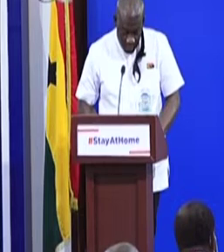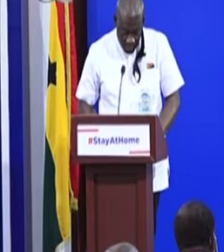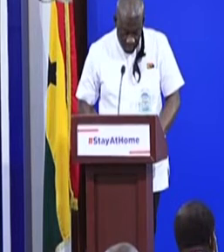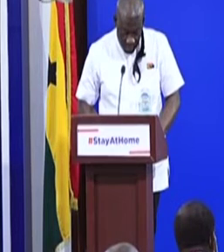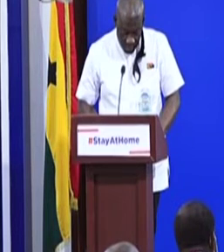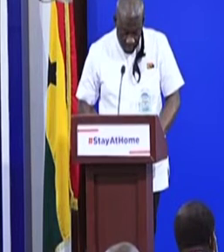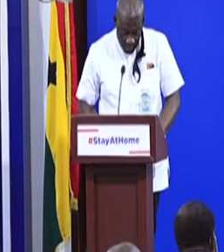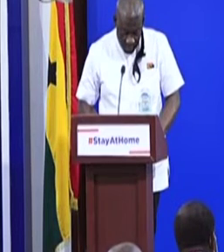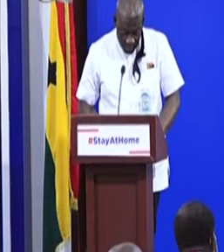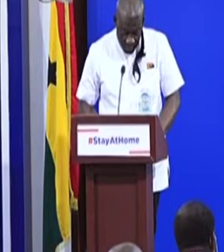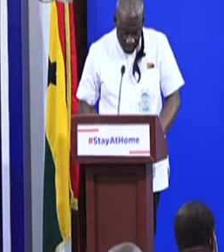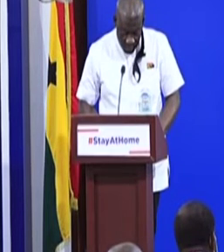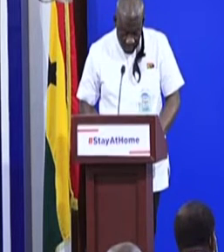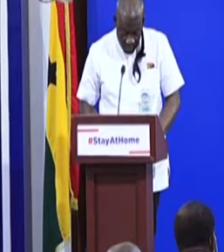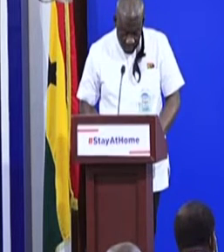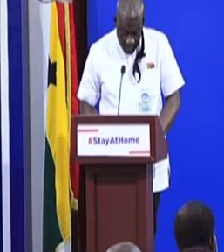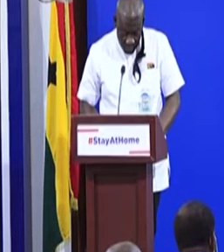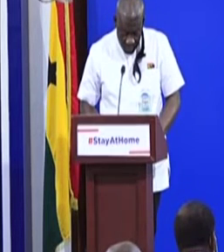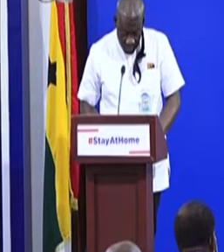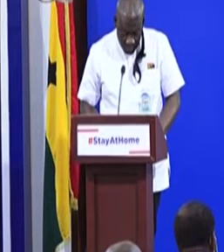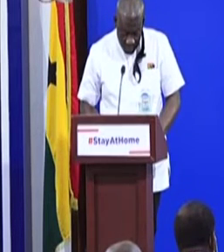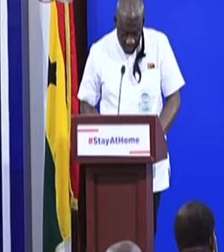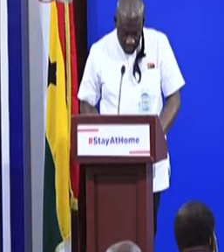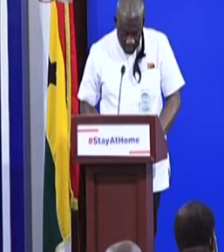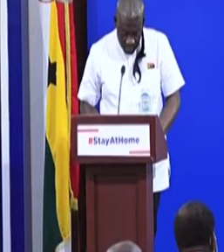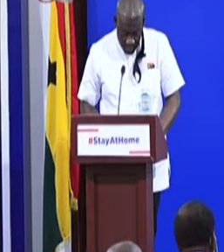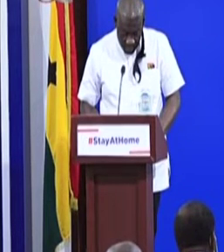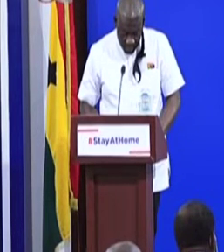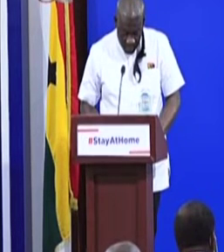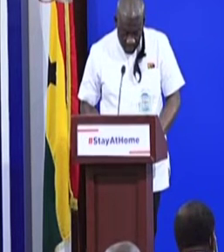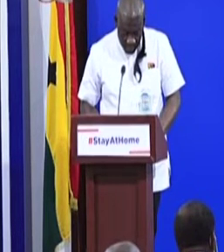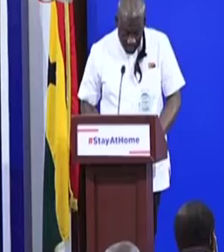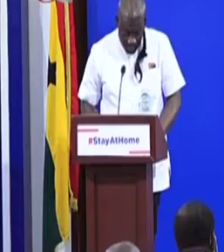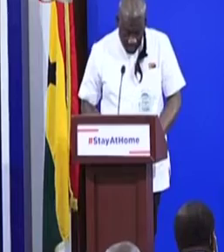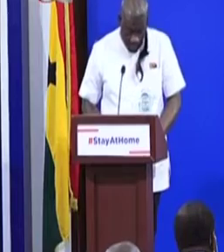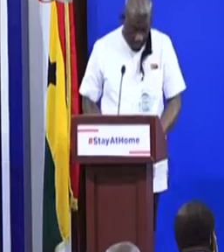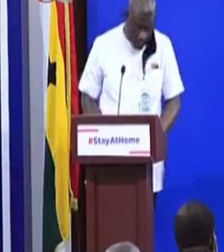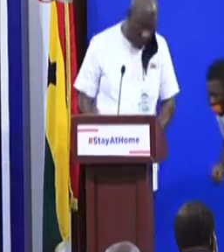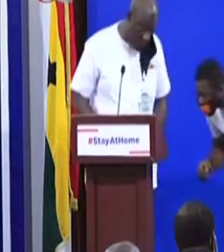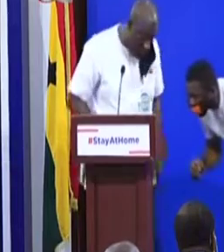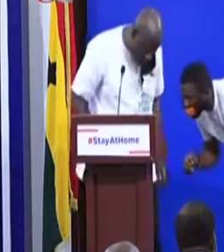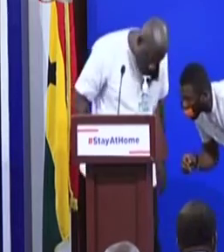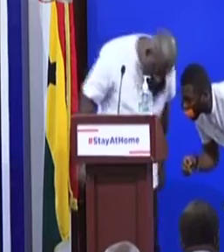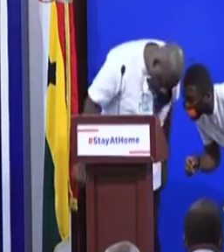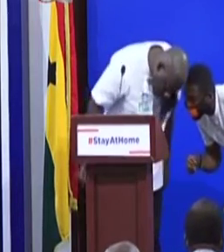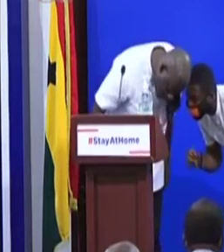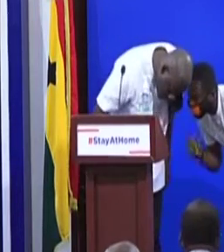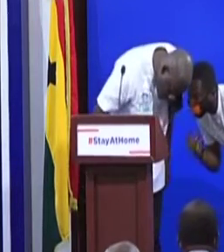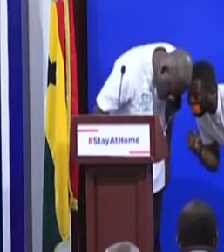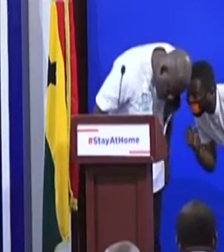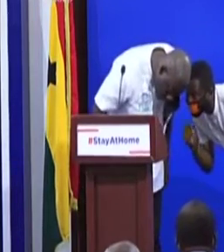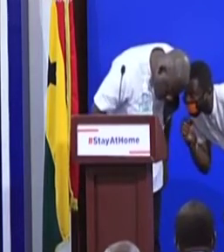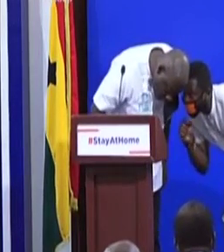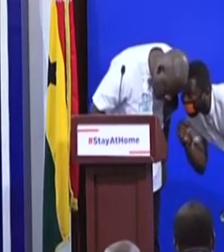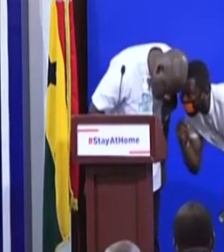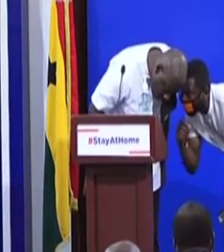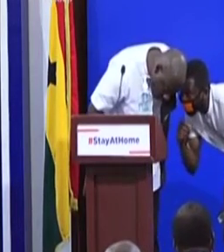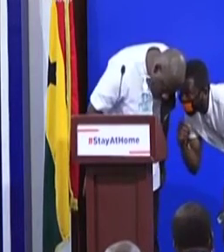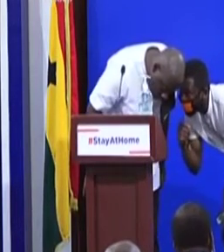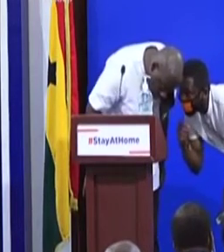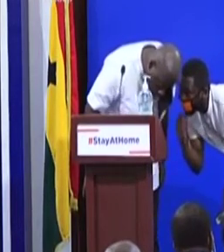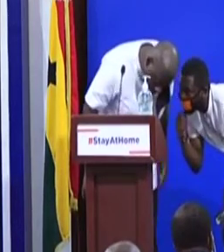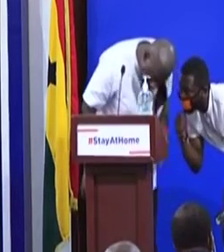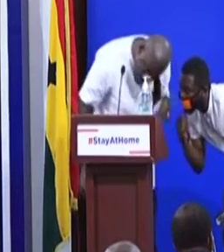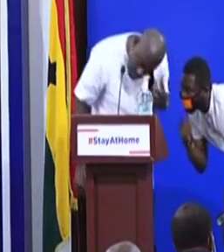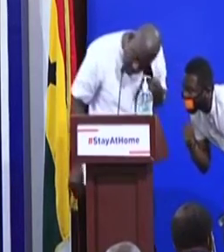case number 1 as case number 2. In Krobia, Chessa Yan Shee, na Yan Tiani is Honoma, Yarway, a